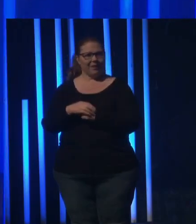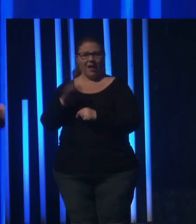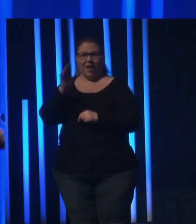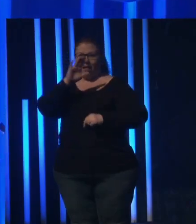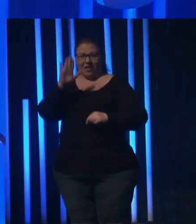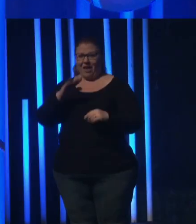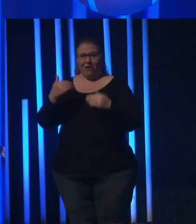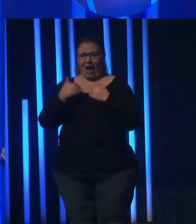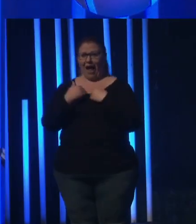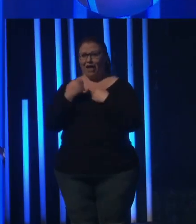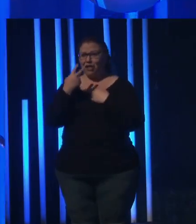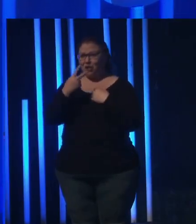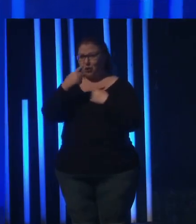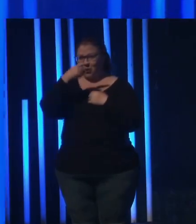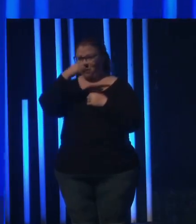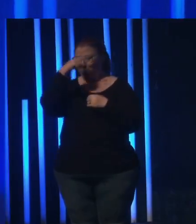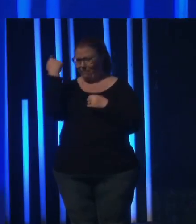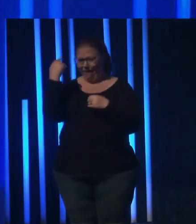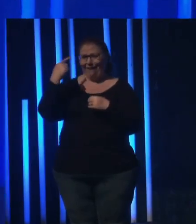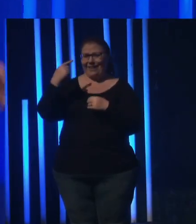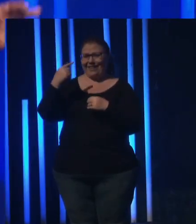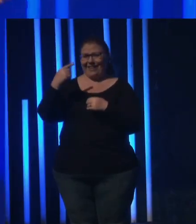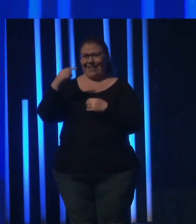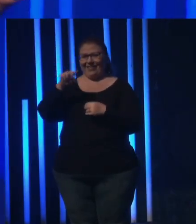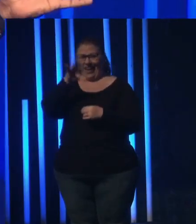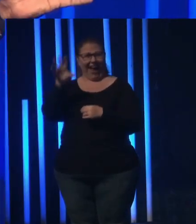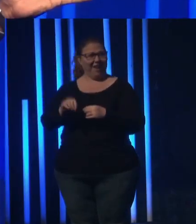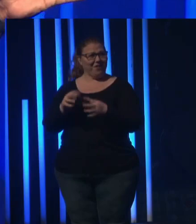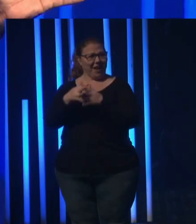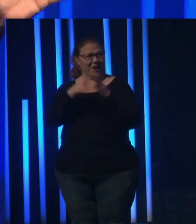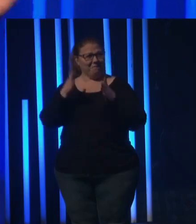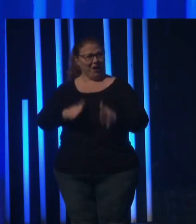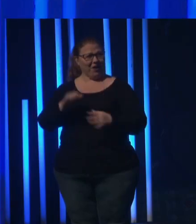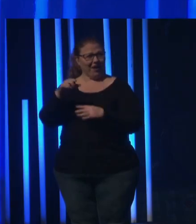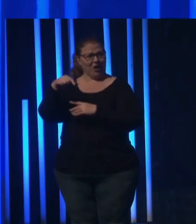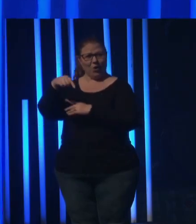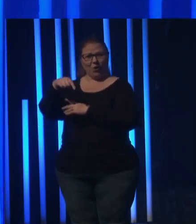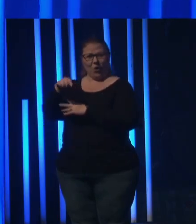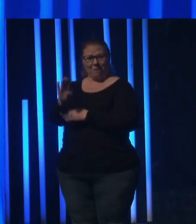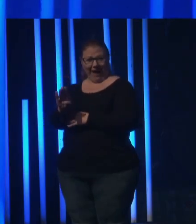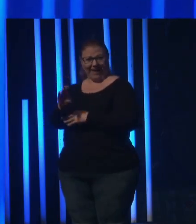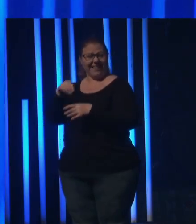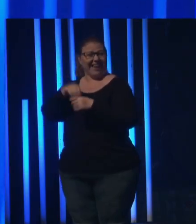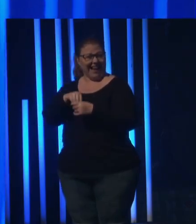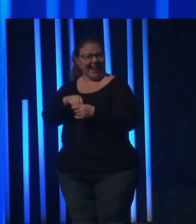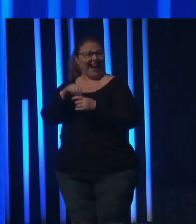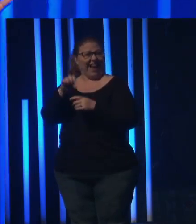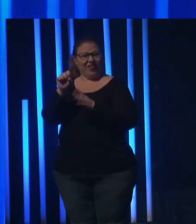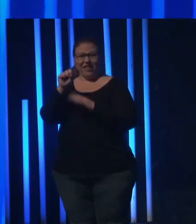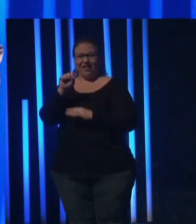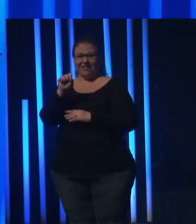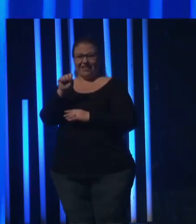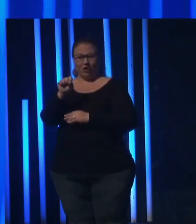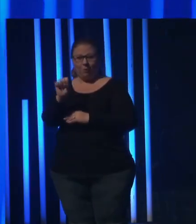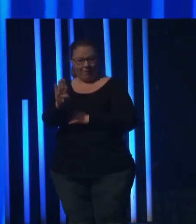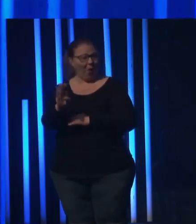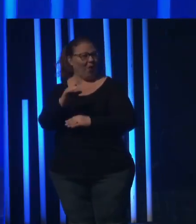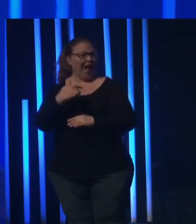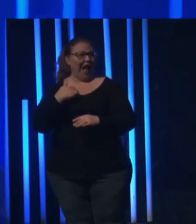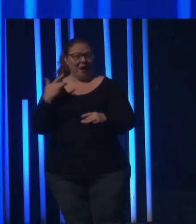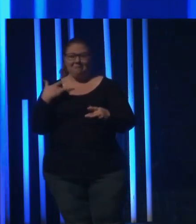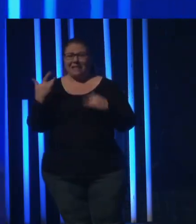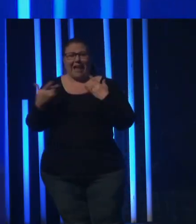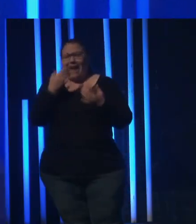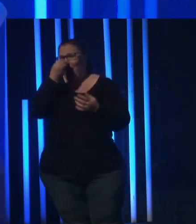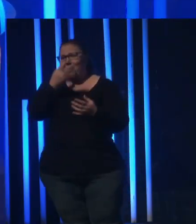African-American quarterbacks playing in the Super Bowl. So I don't care who wins. I'm just excited to be there. And